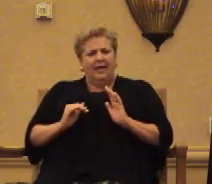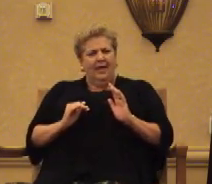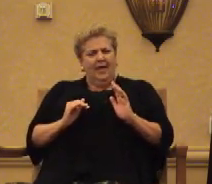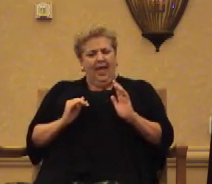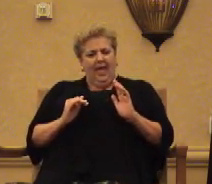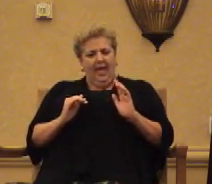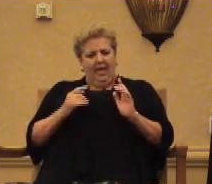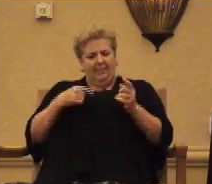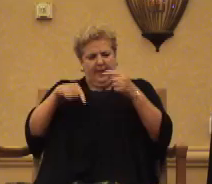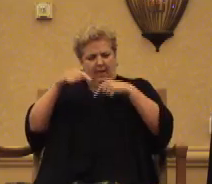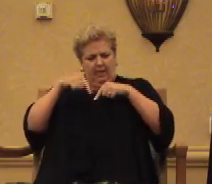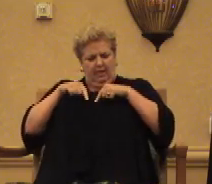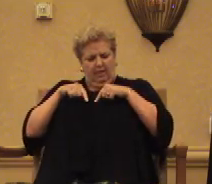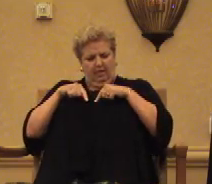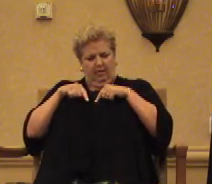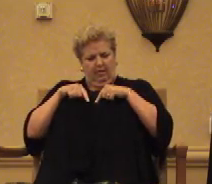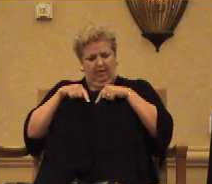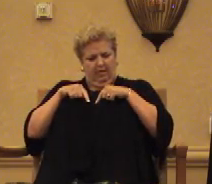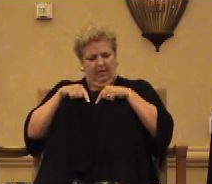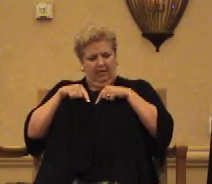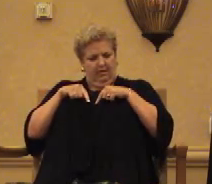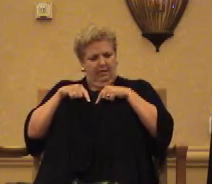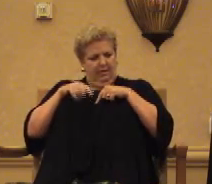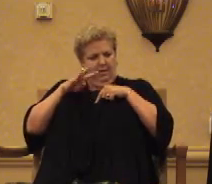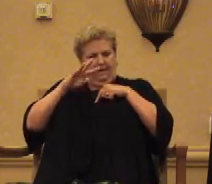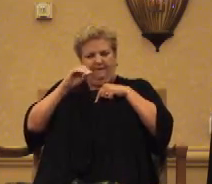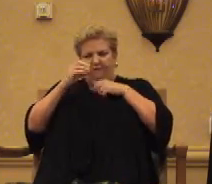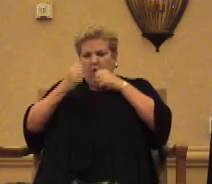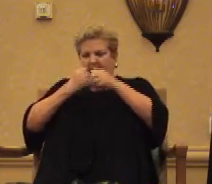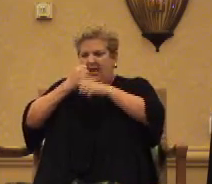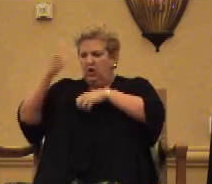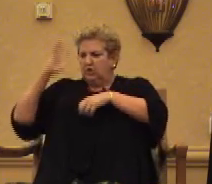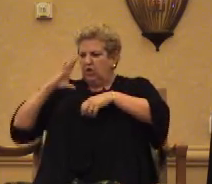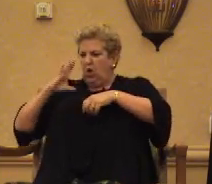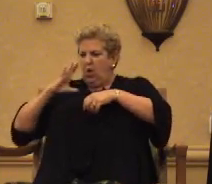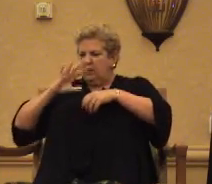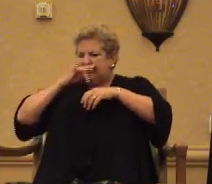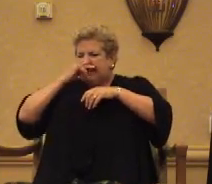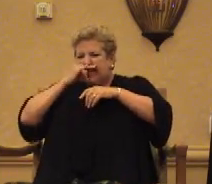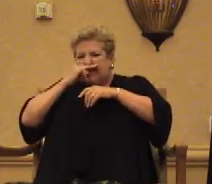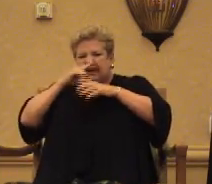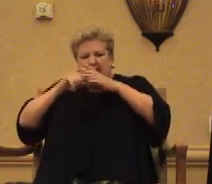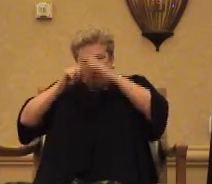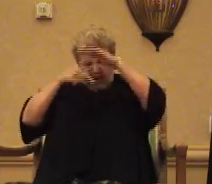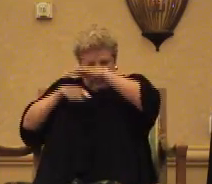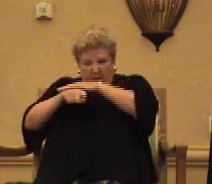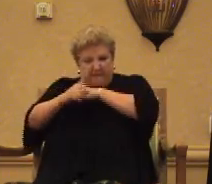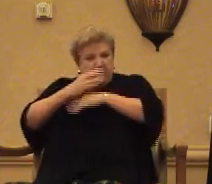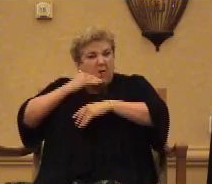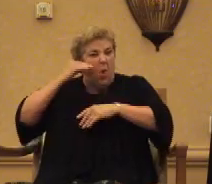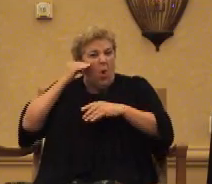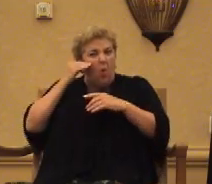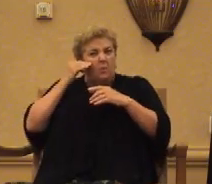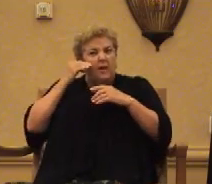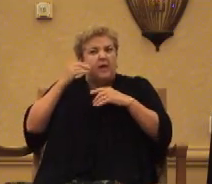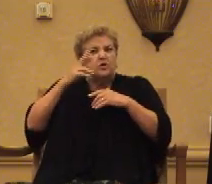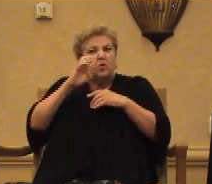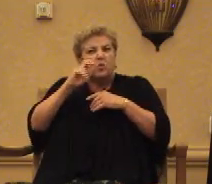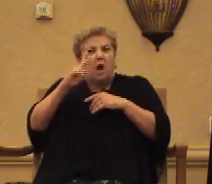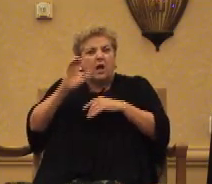back like four decades to when I was a kid and ran away from home to go to a rock concert, hearing the same voice go, "Do not take